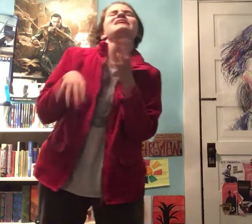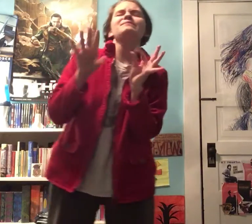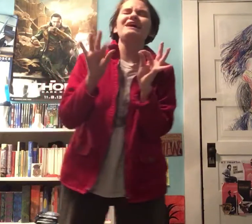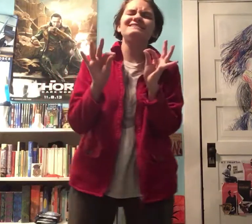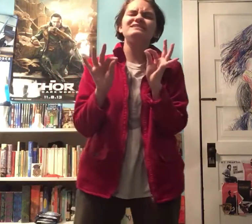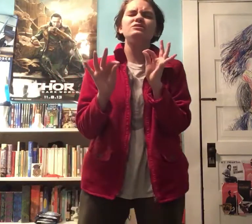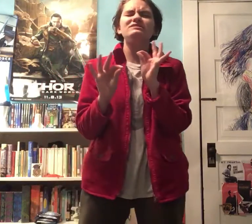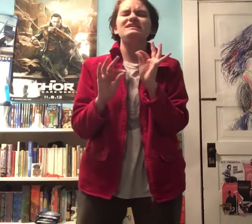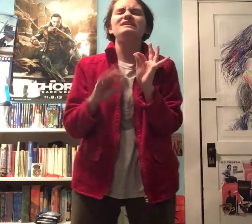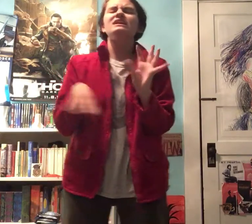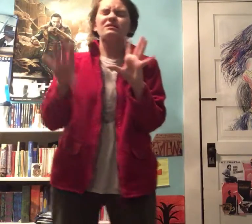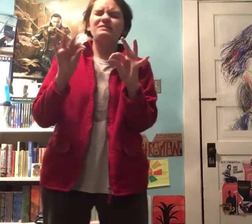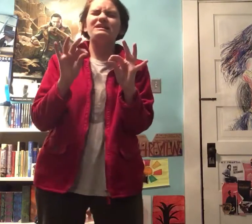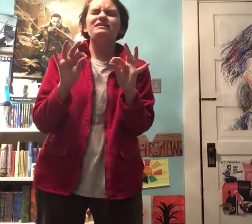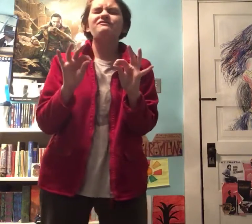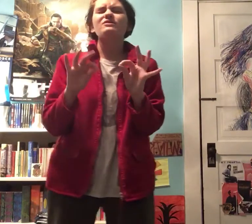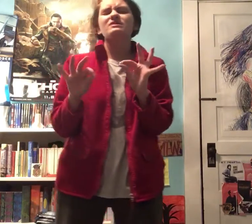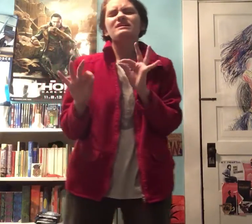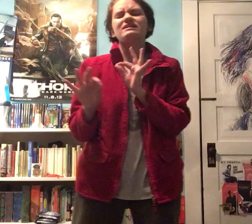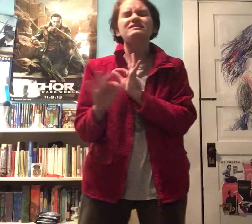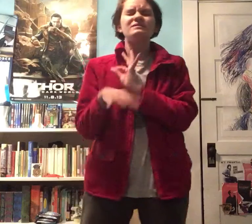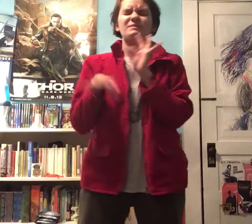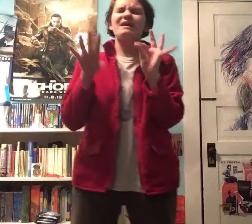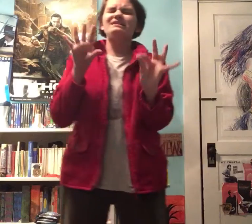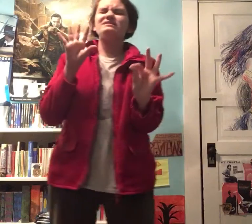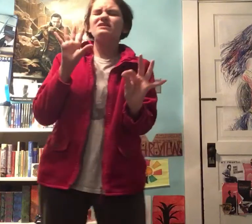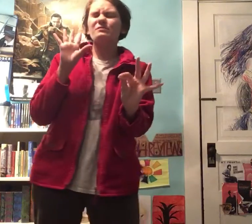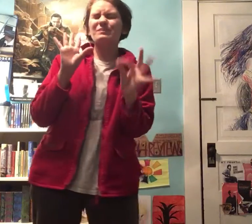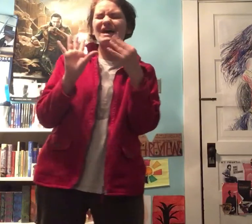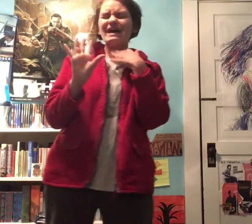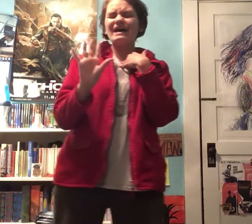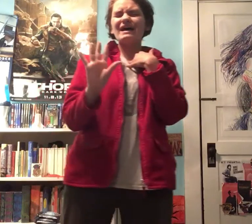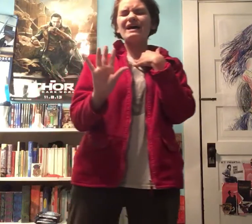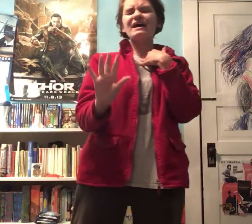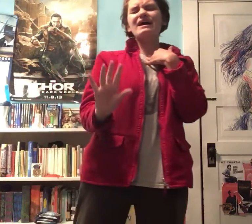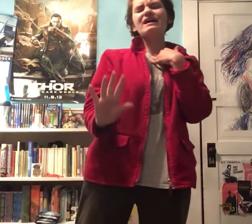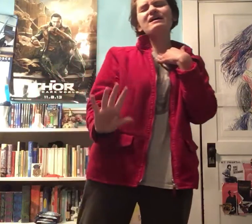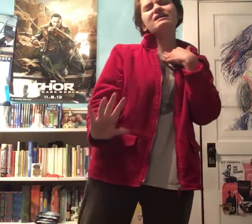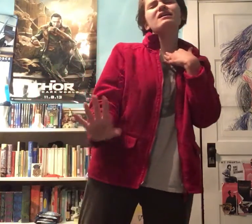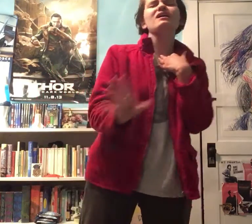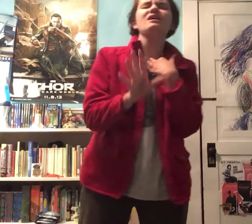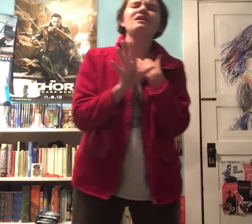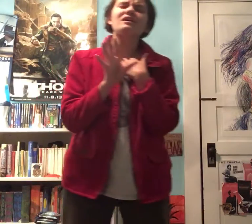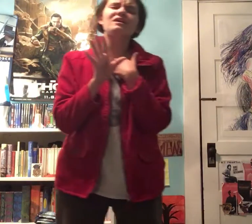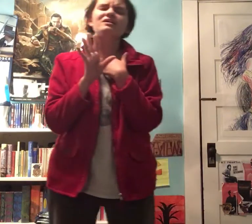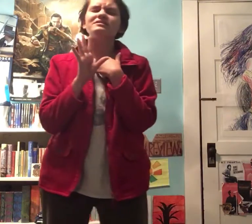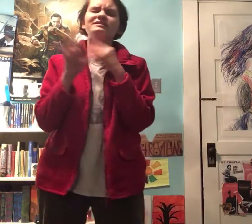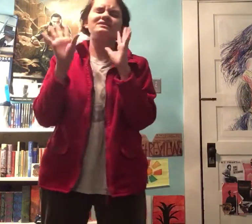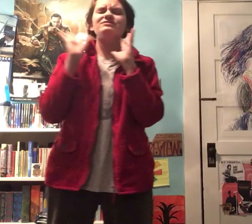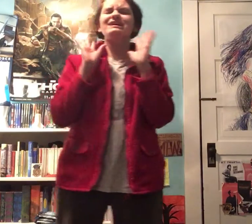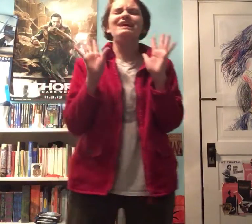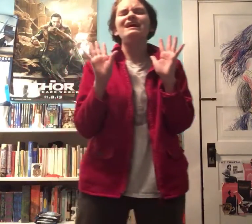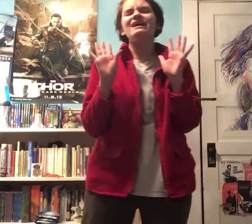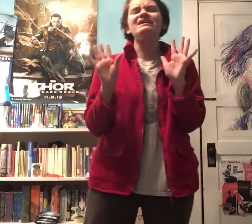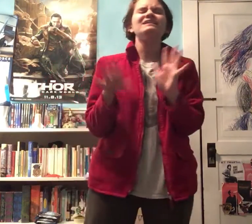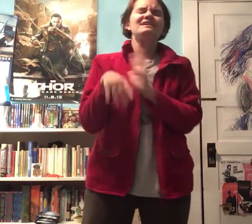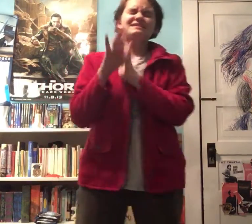I'm locked and loaded, completely focused, my mind is open. All that you got, skin